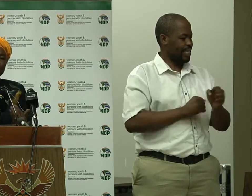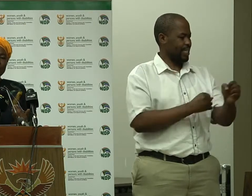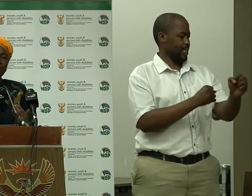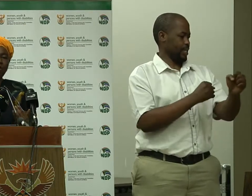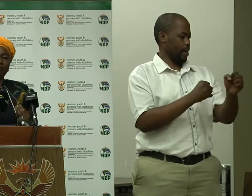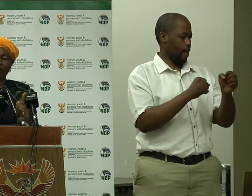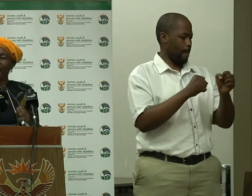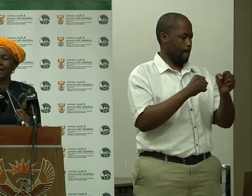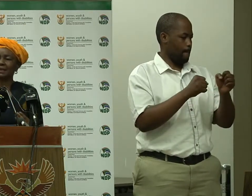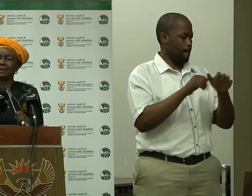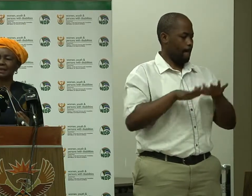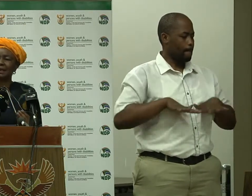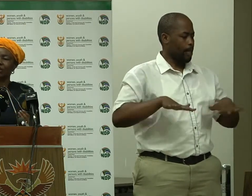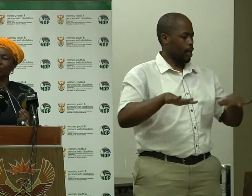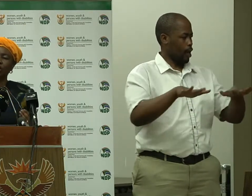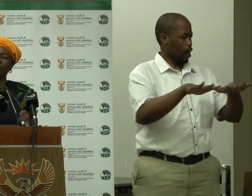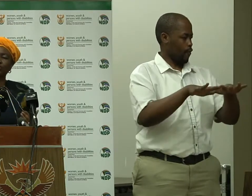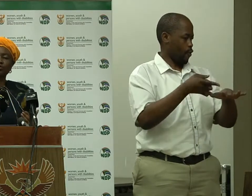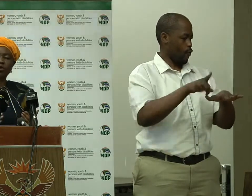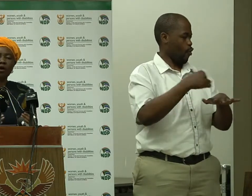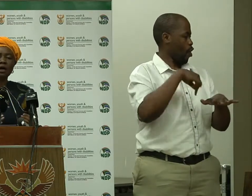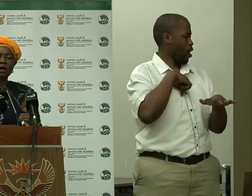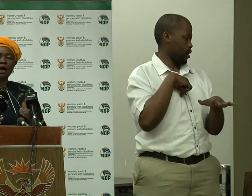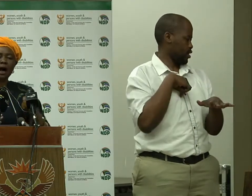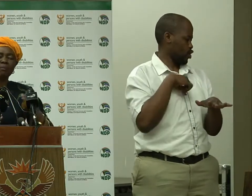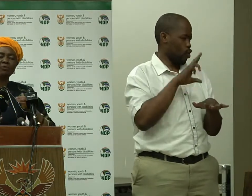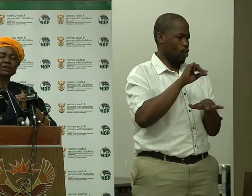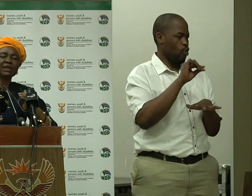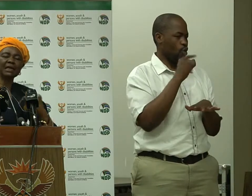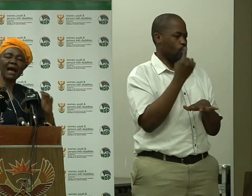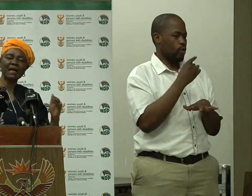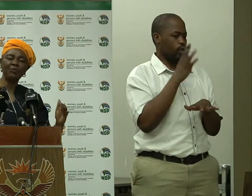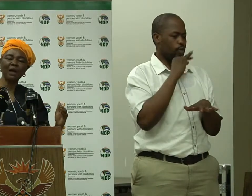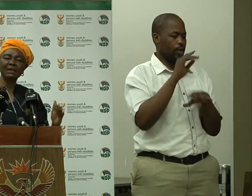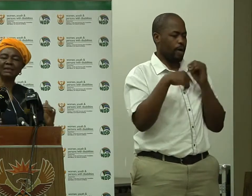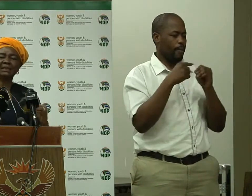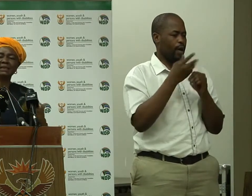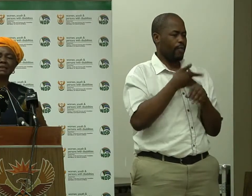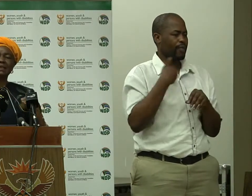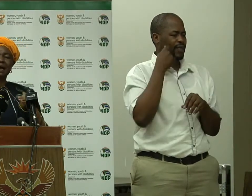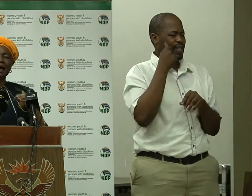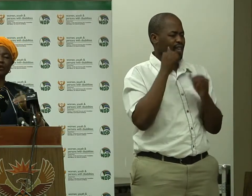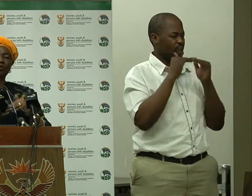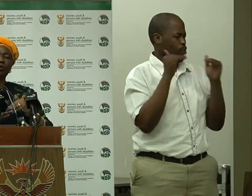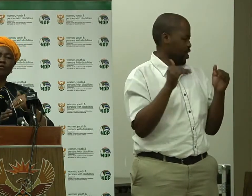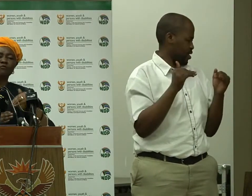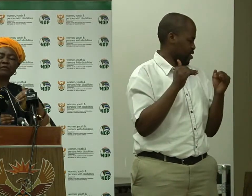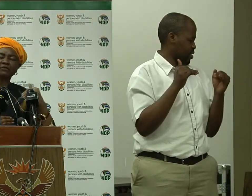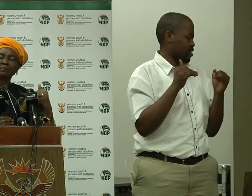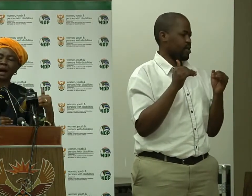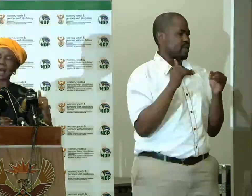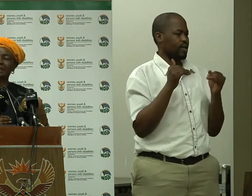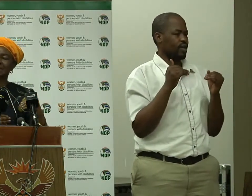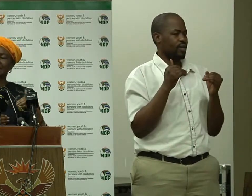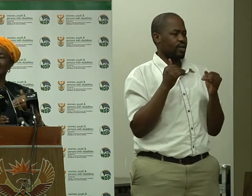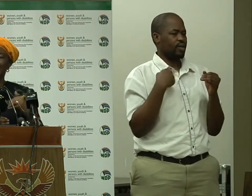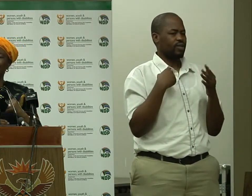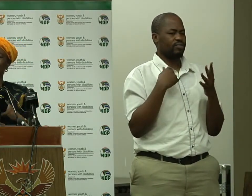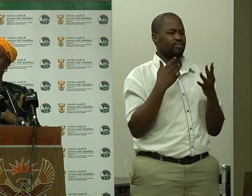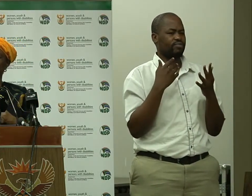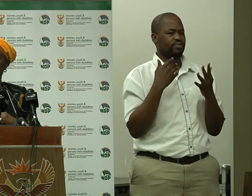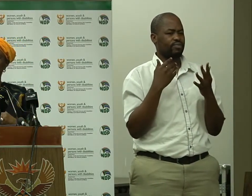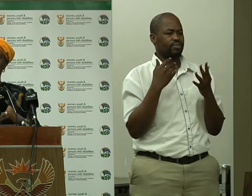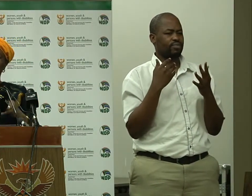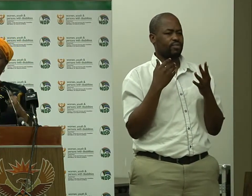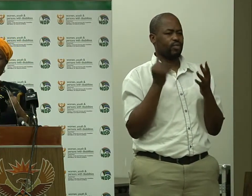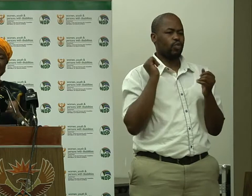platform for us not to talk about gender equality and go 50 miles, and